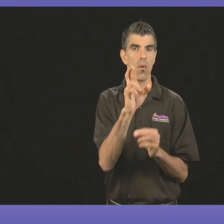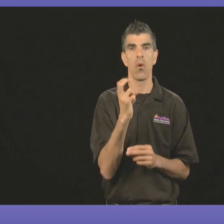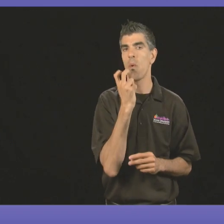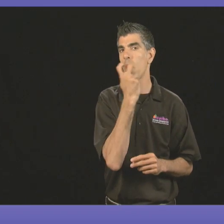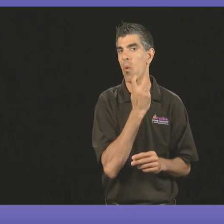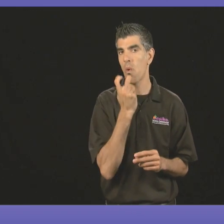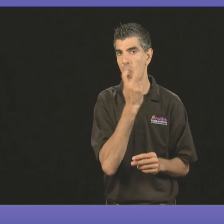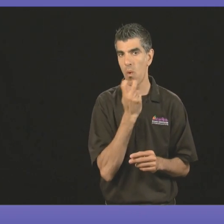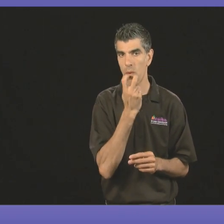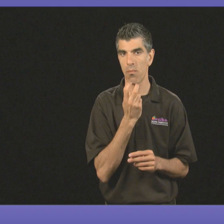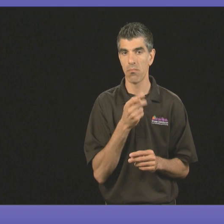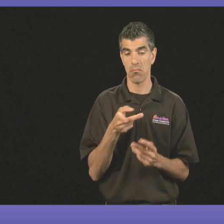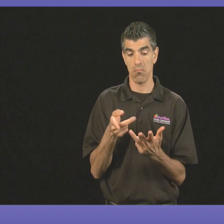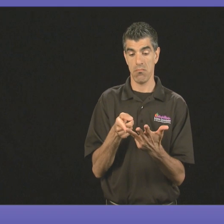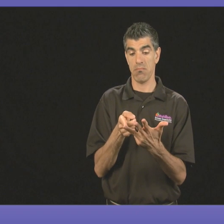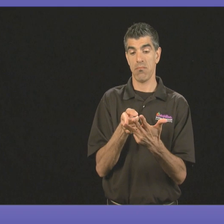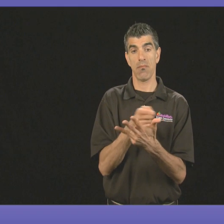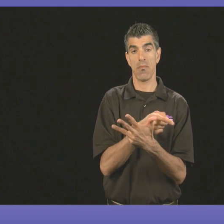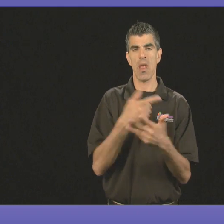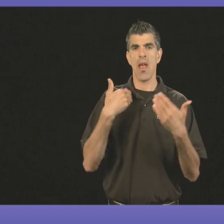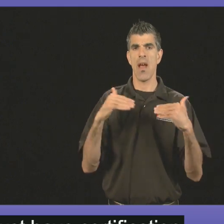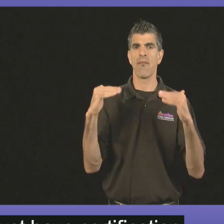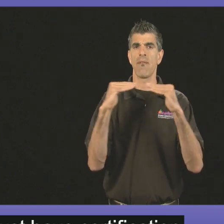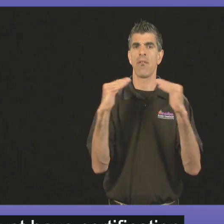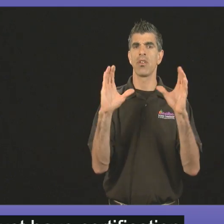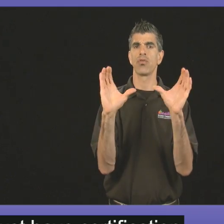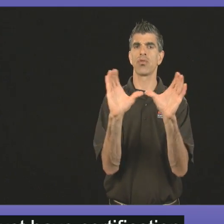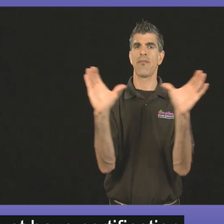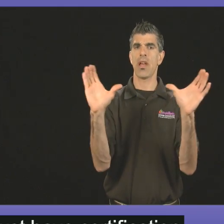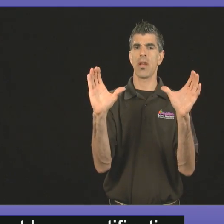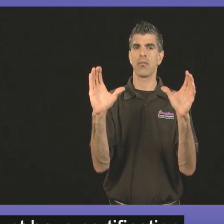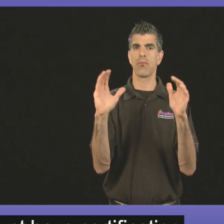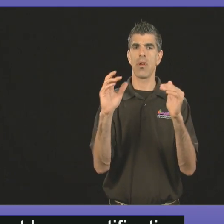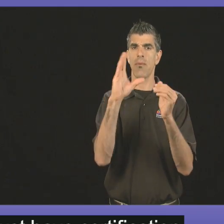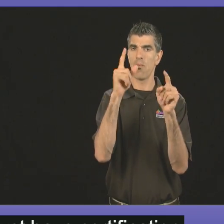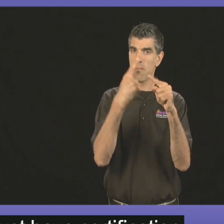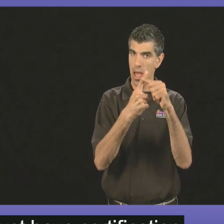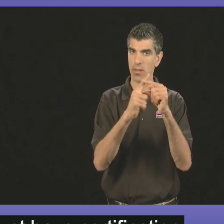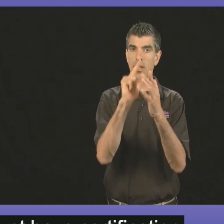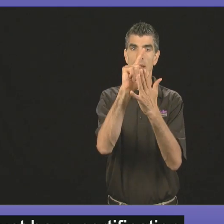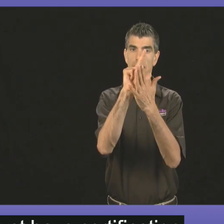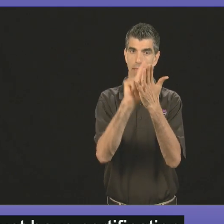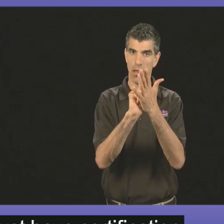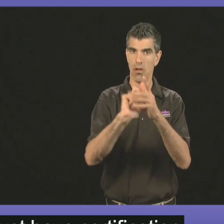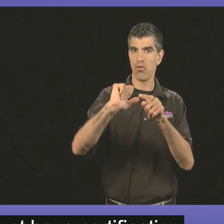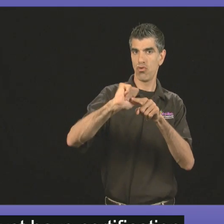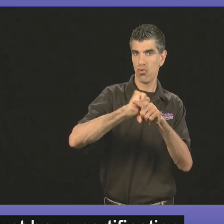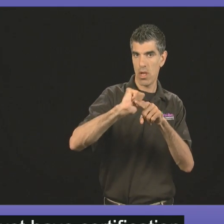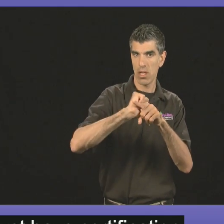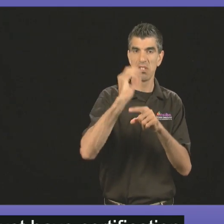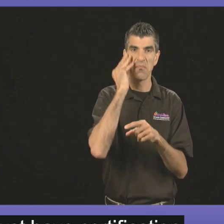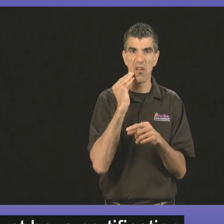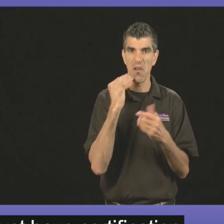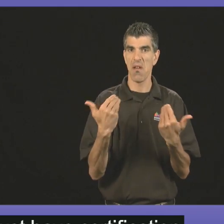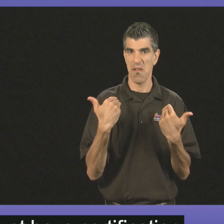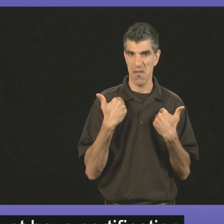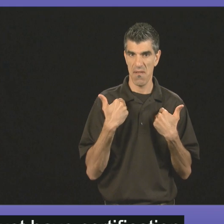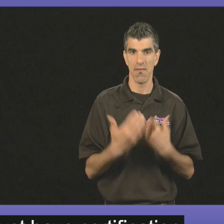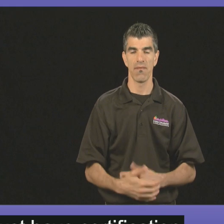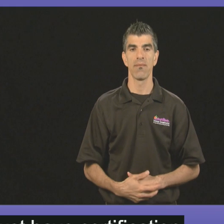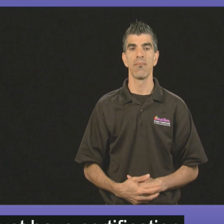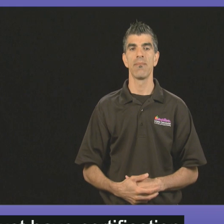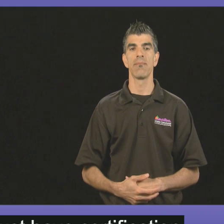oral or deaf interpreters. All classes must have certification and legal training.